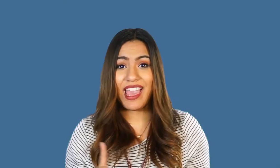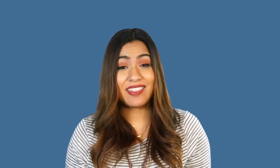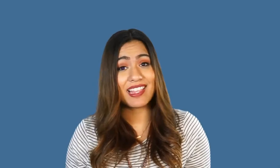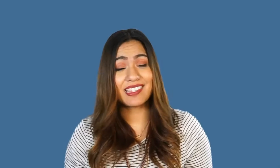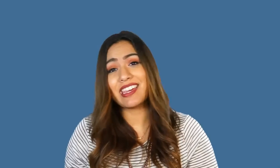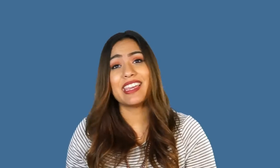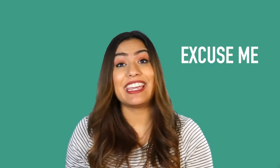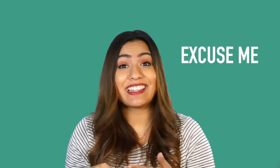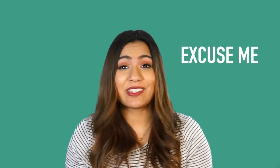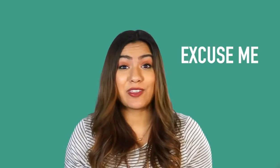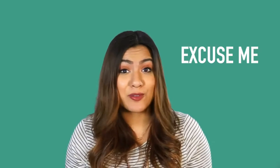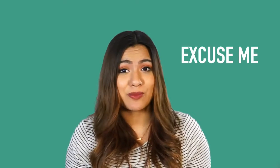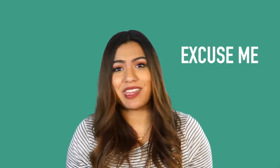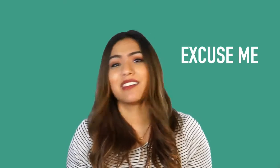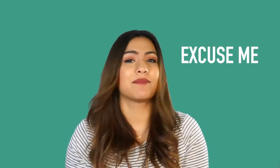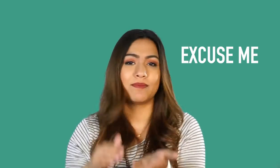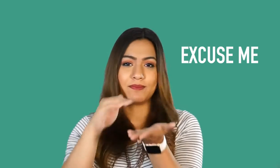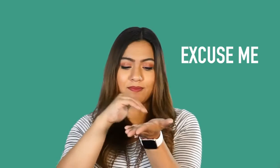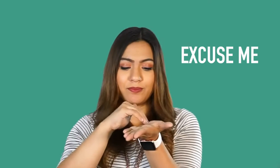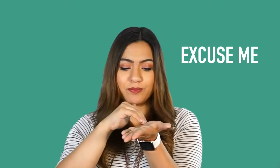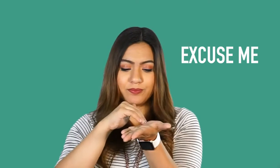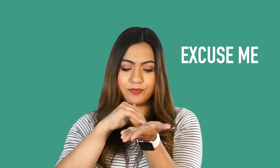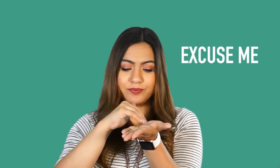And lastly, excuse me.